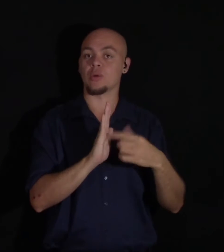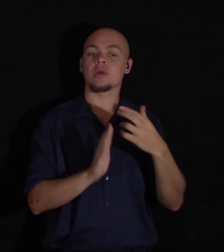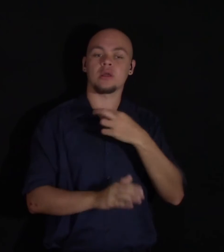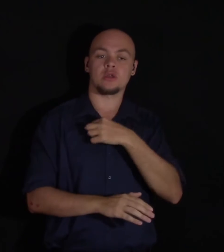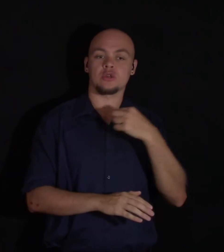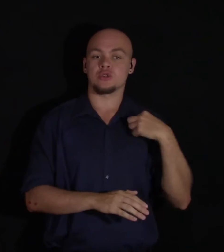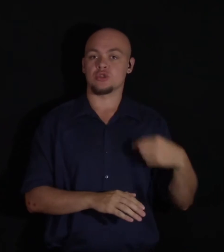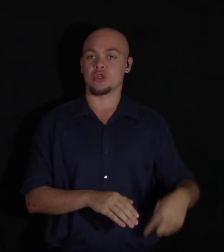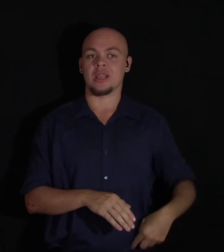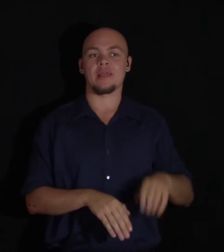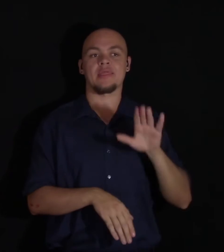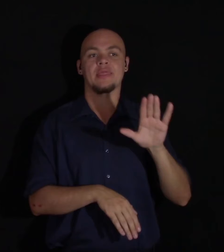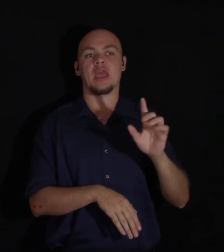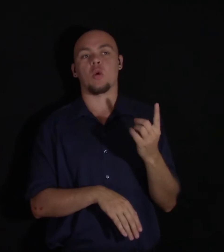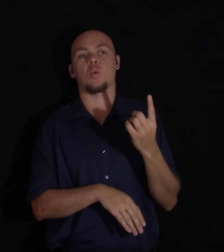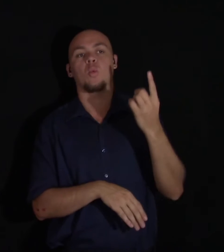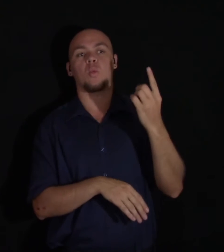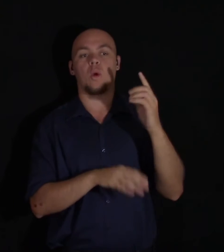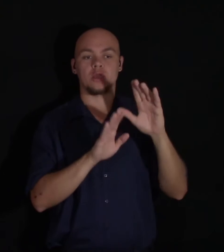one-child policy.